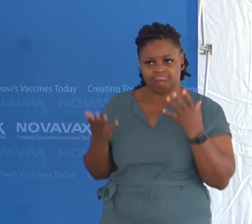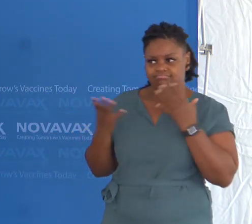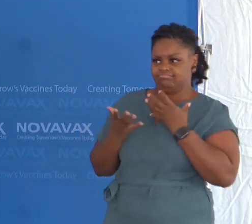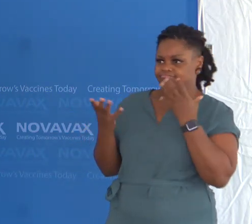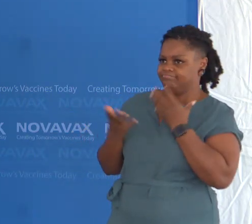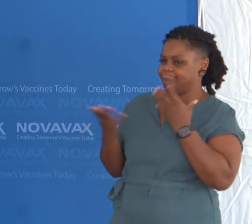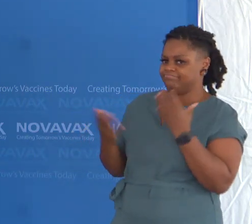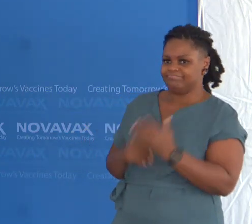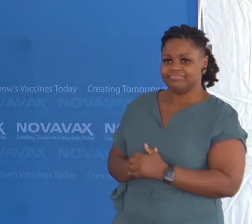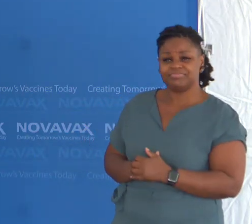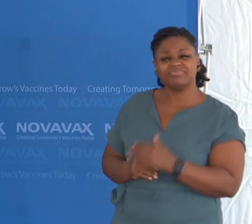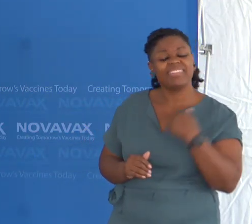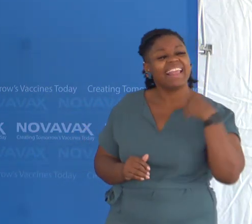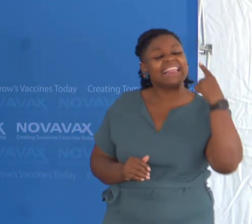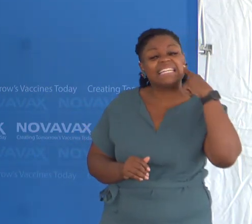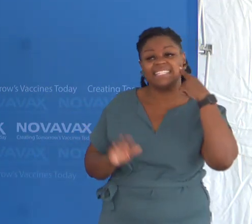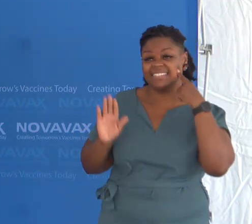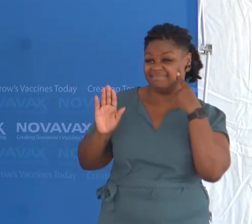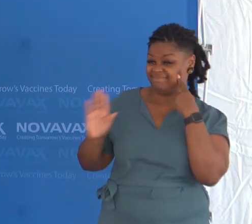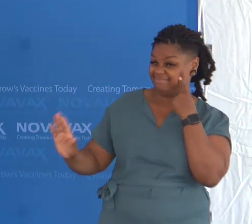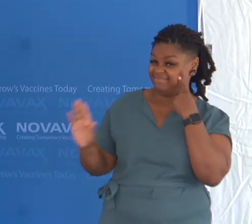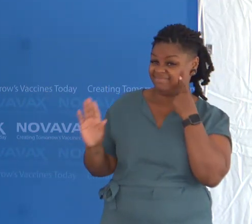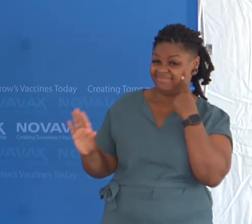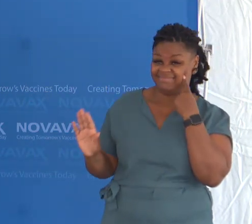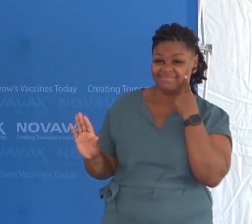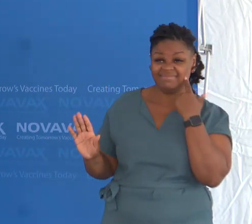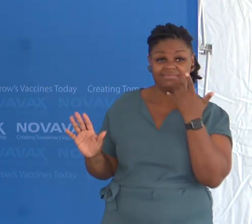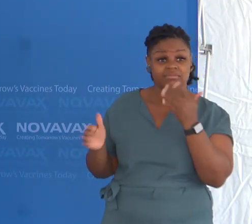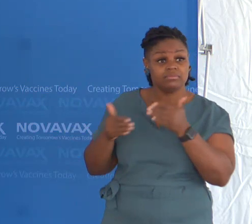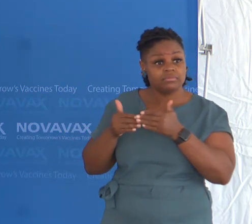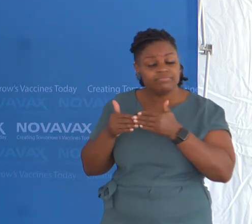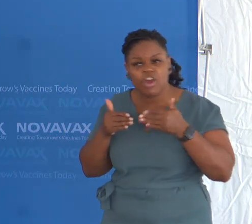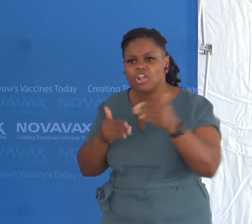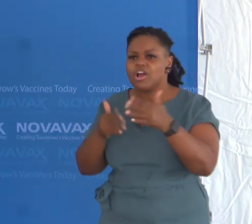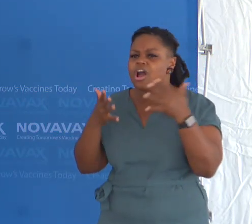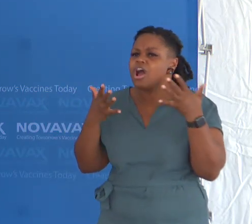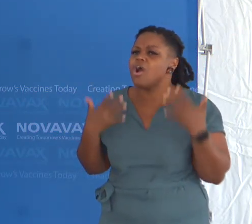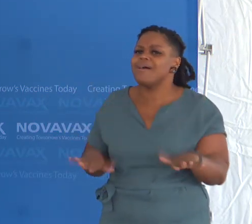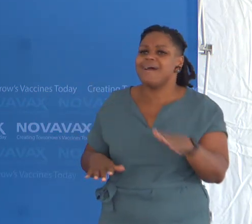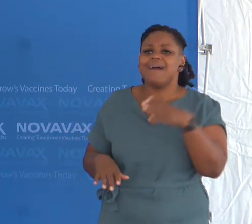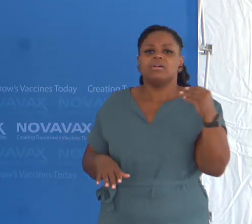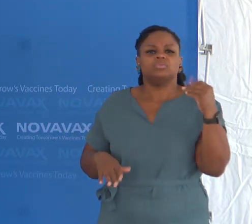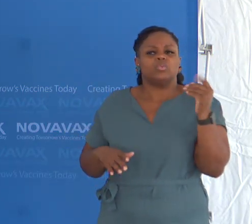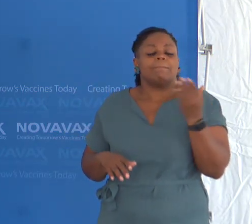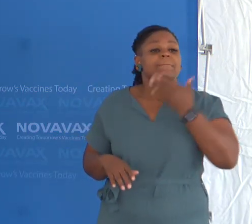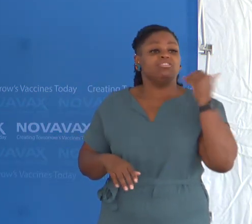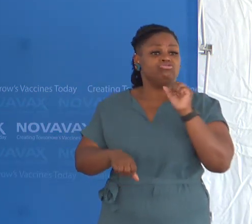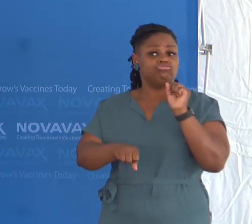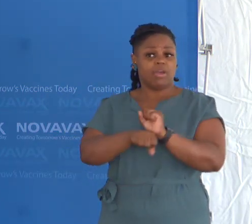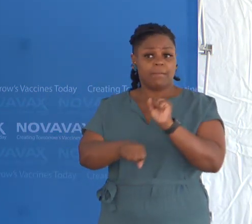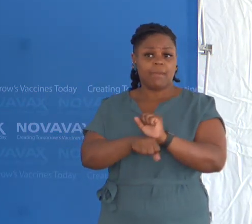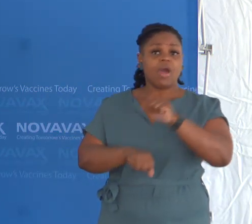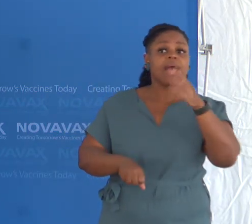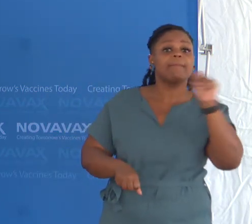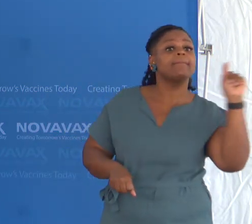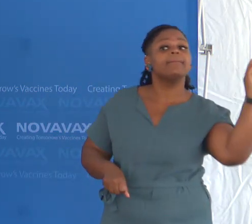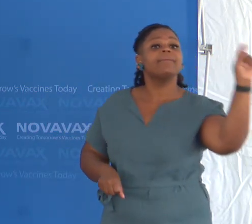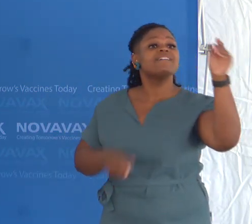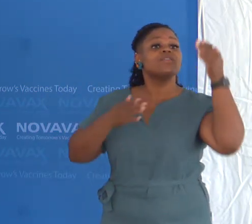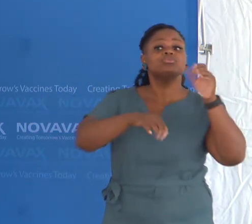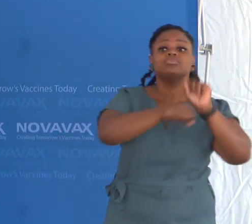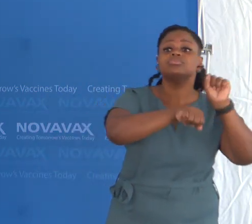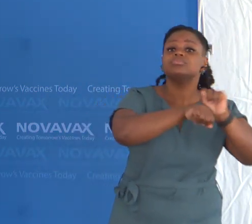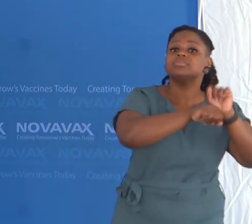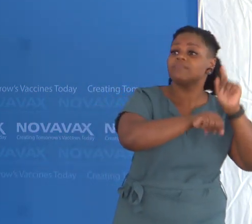I think that they're further along and doing a much better job than any of the other companies that are focused on vaccines